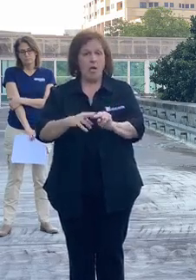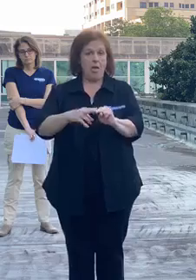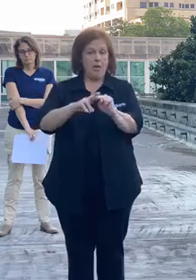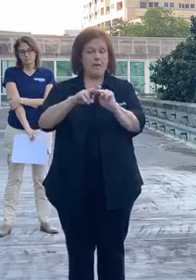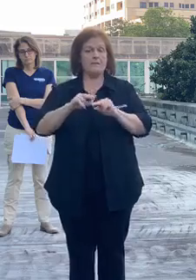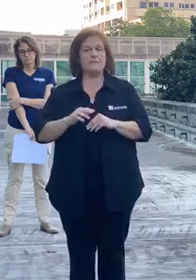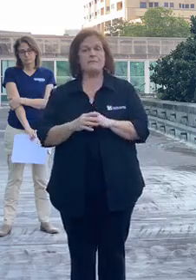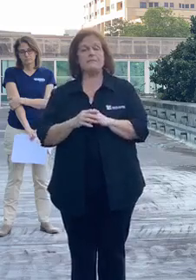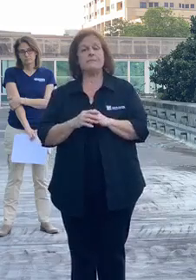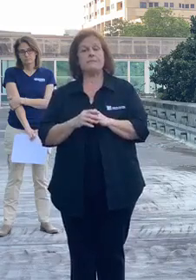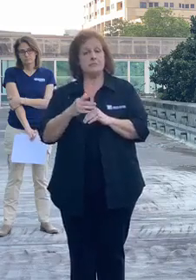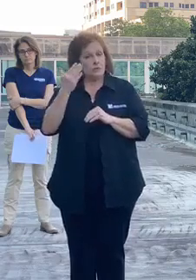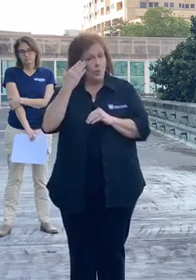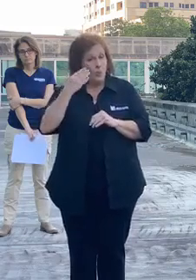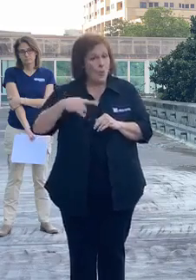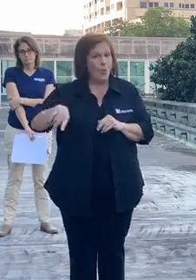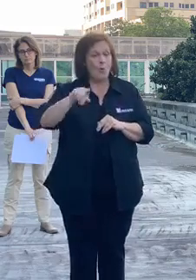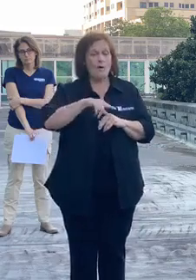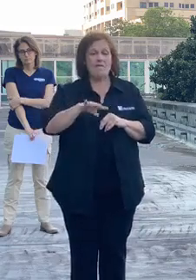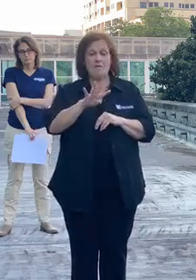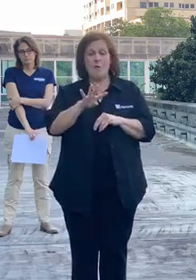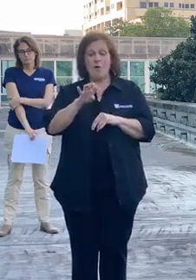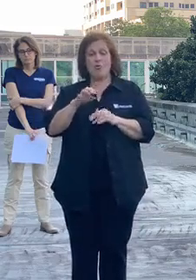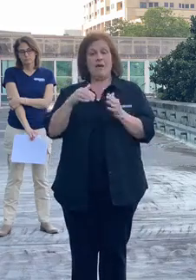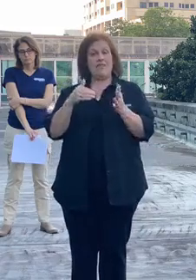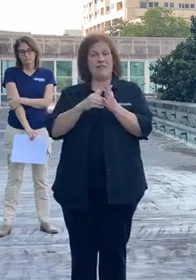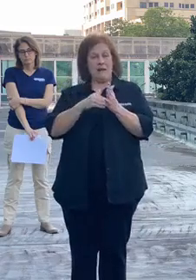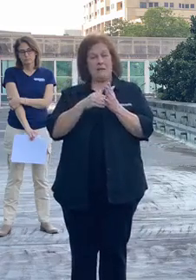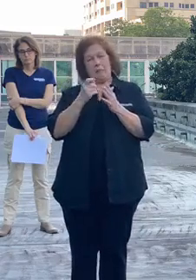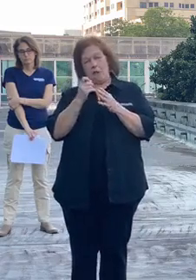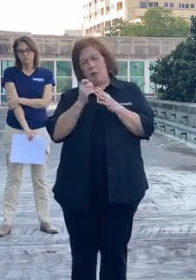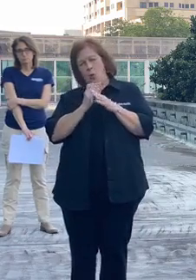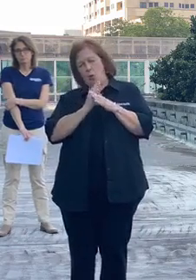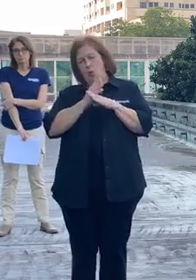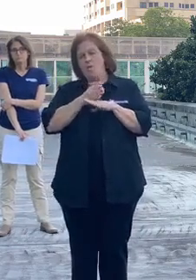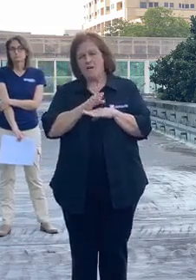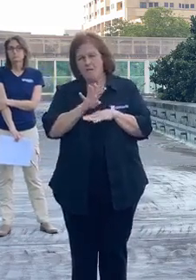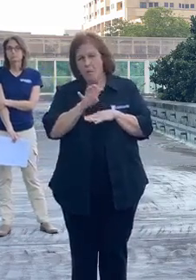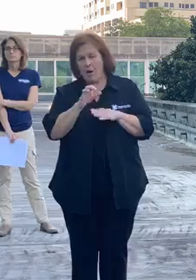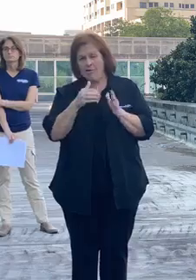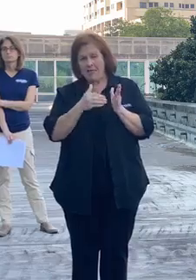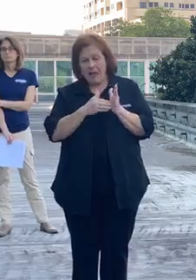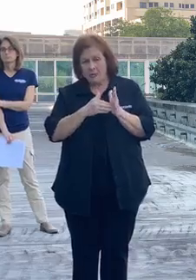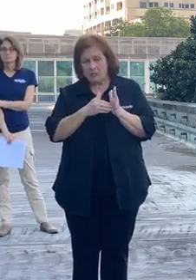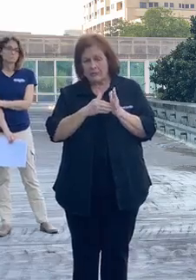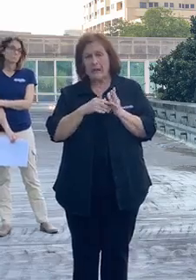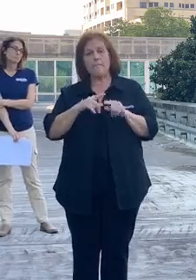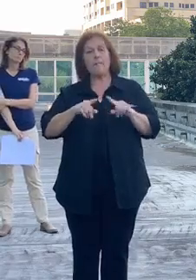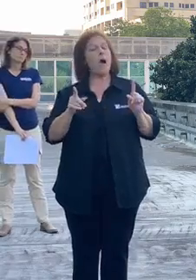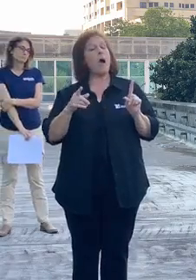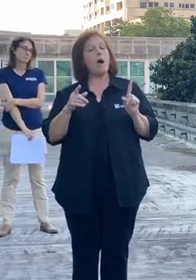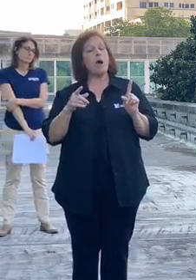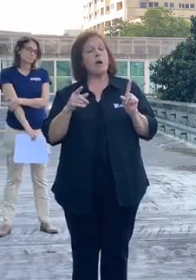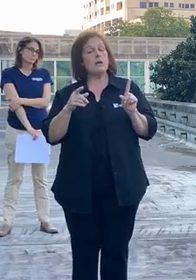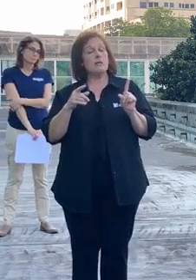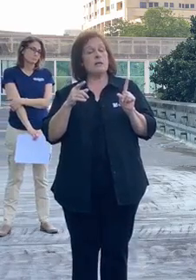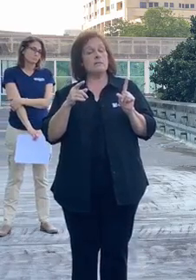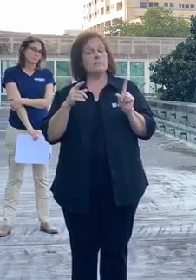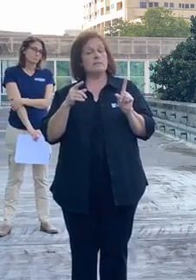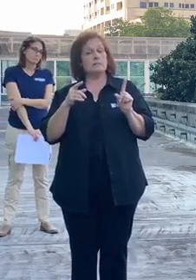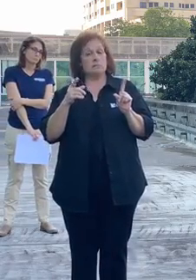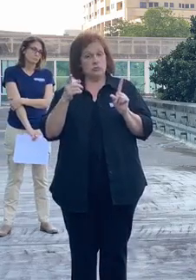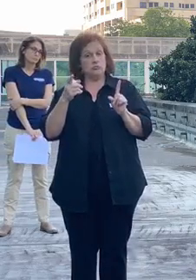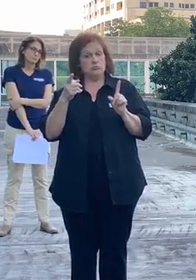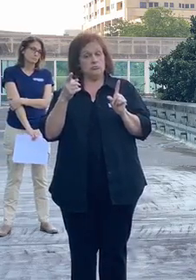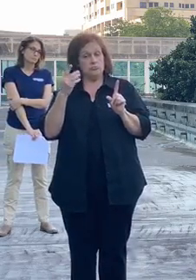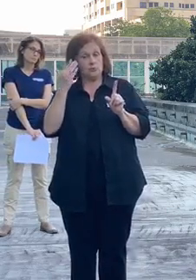We know that our residents were right at 400,000, a little above 400,000, but we serve, when you think about it, and